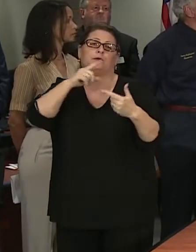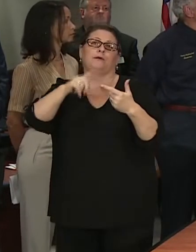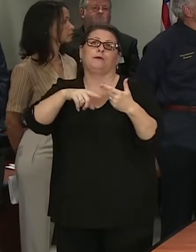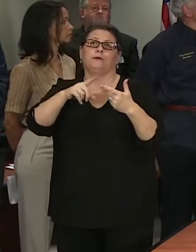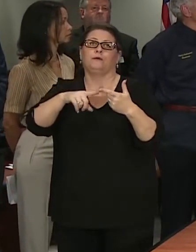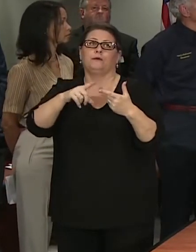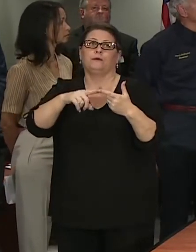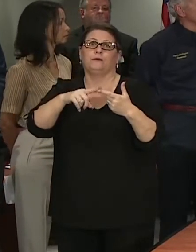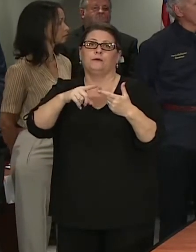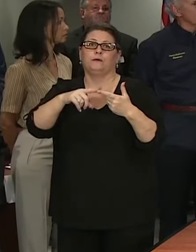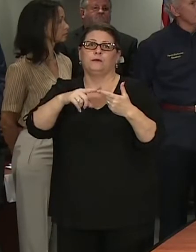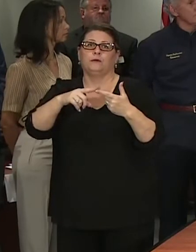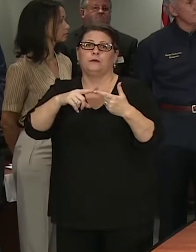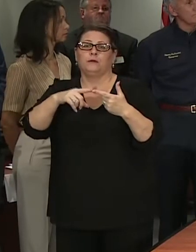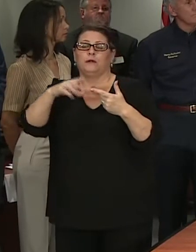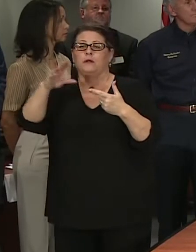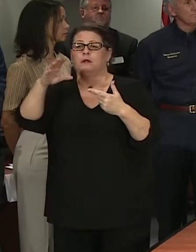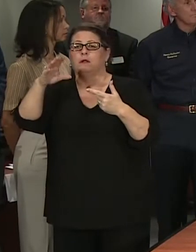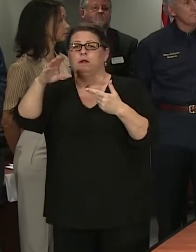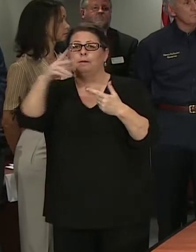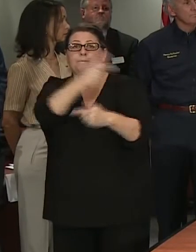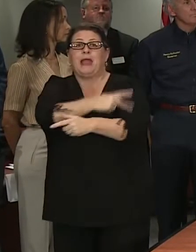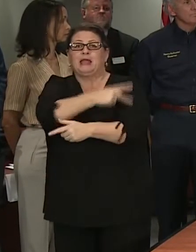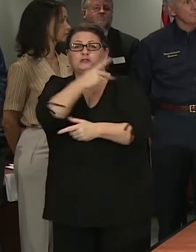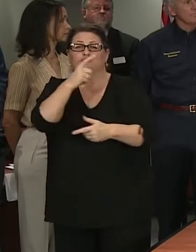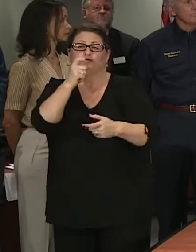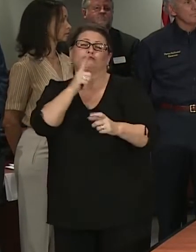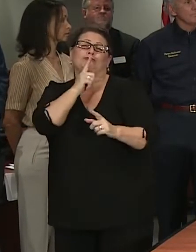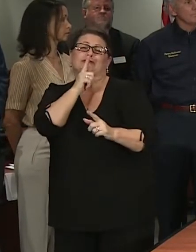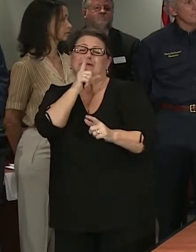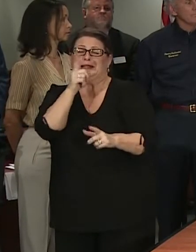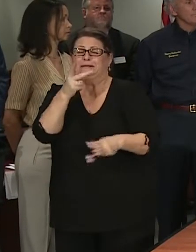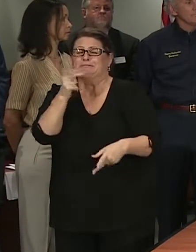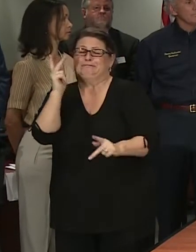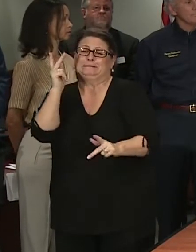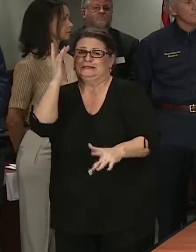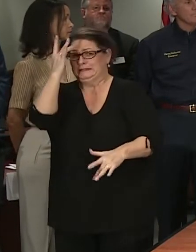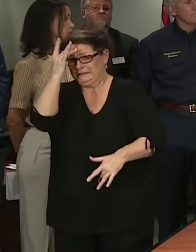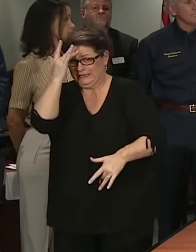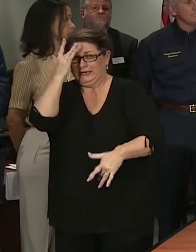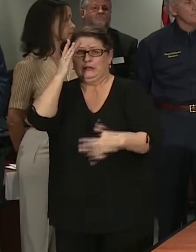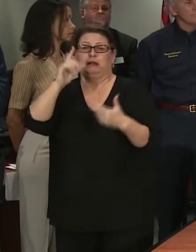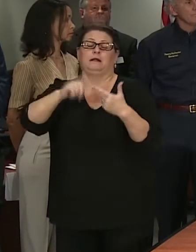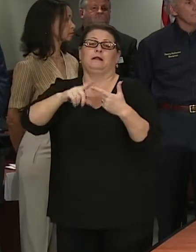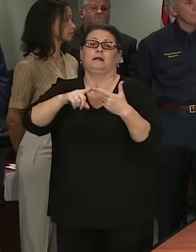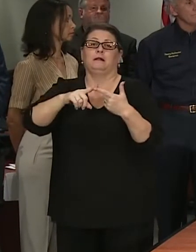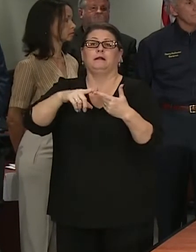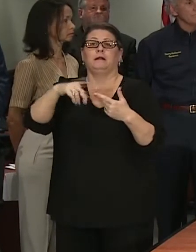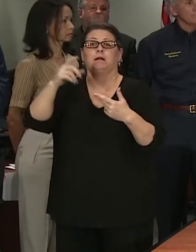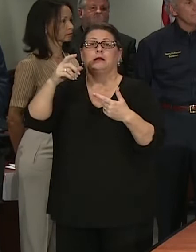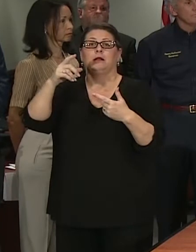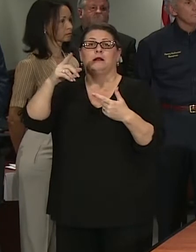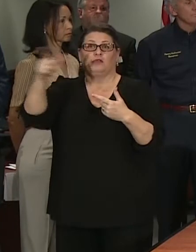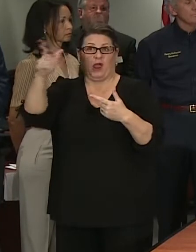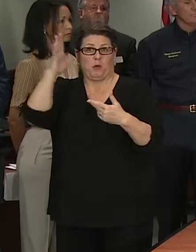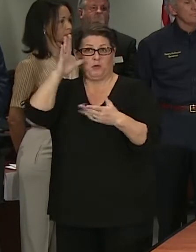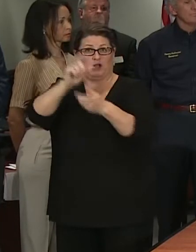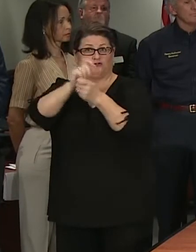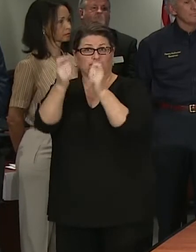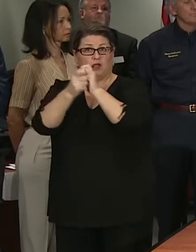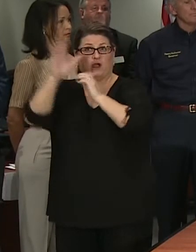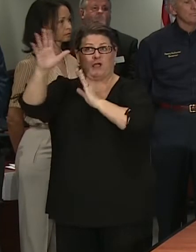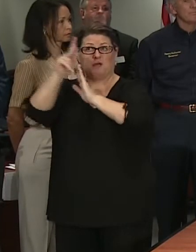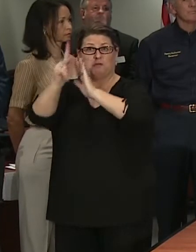provide ventilatory management to patients that are very sick. And the role of these hospitals is not going to change. These are going to